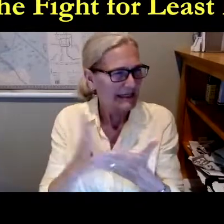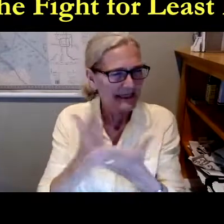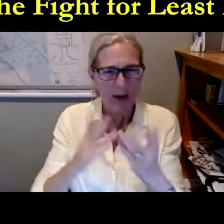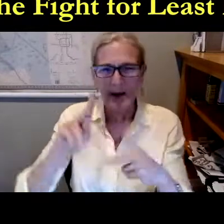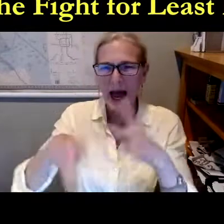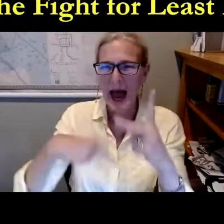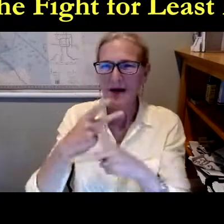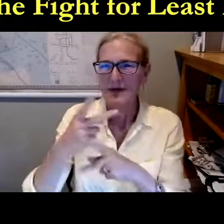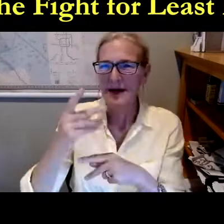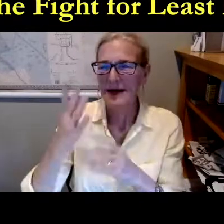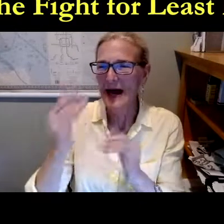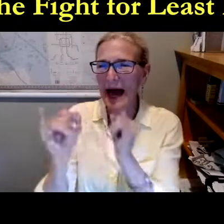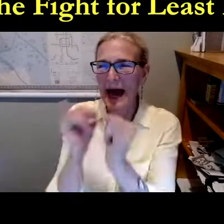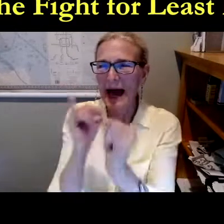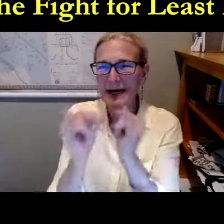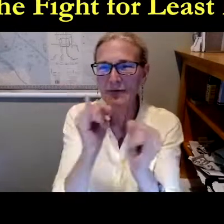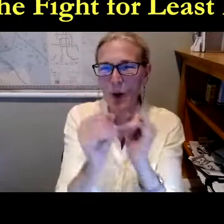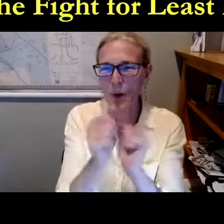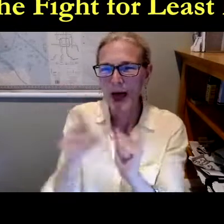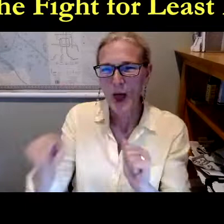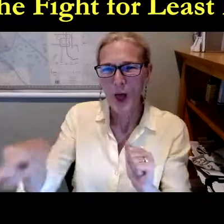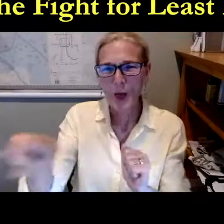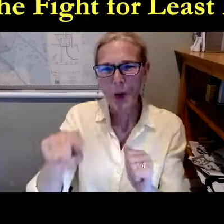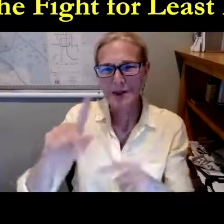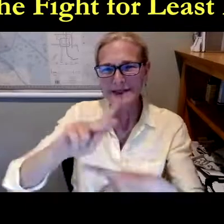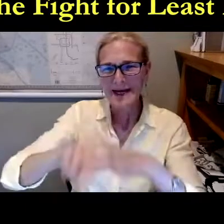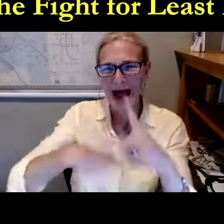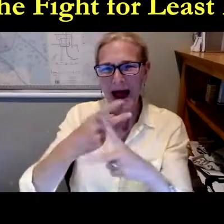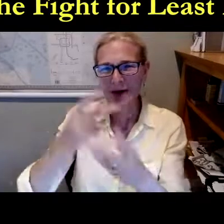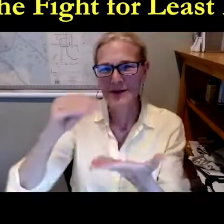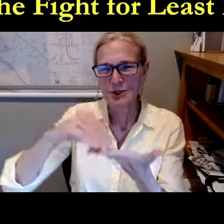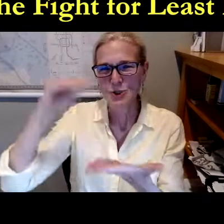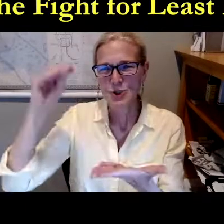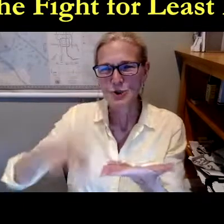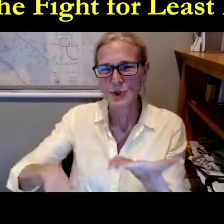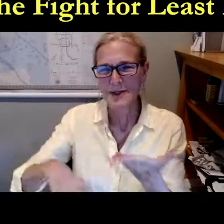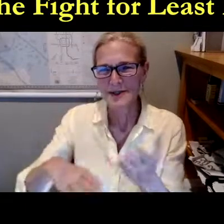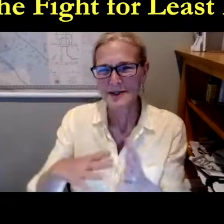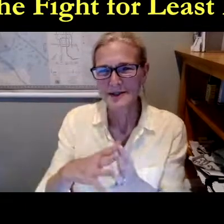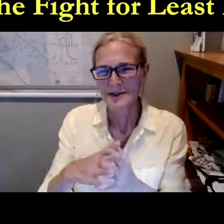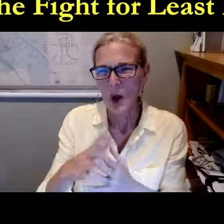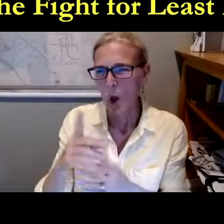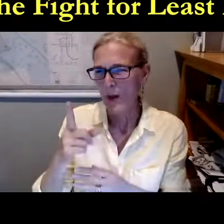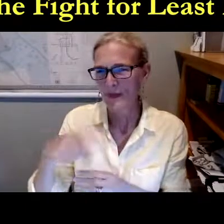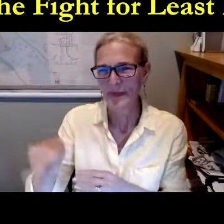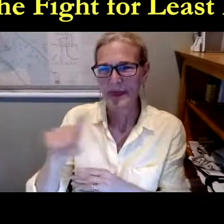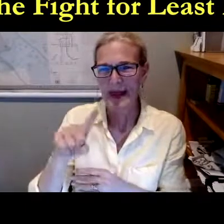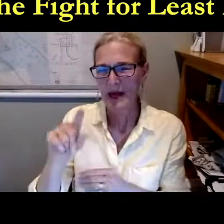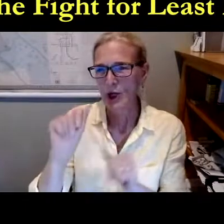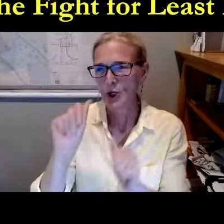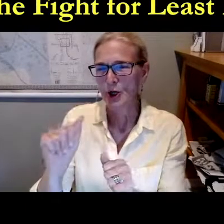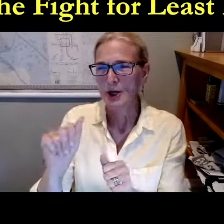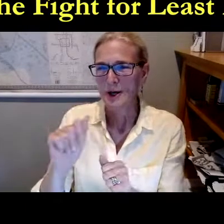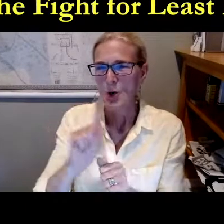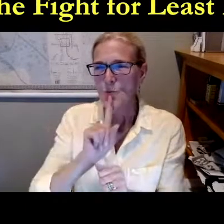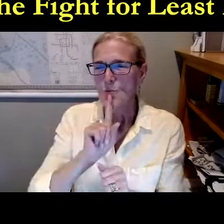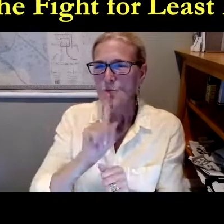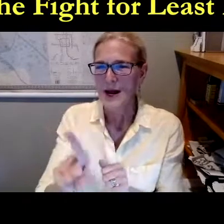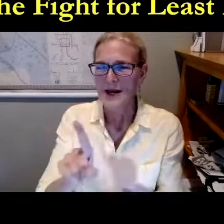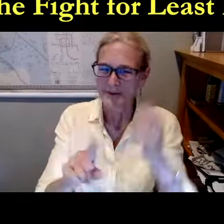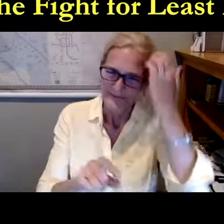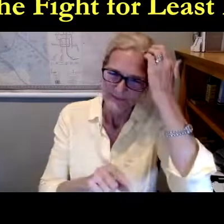It makes me wonder if we shouldn't have some kind of interview with those kinds of